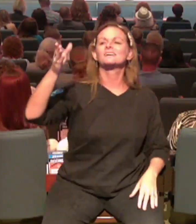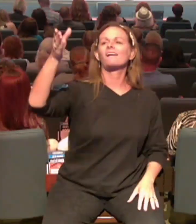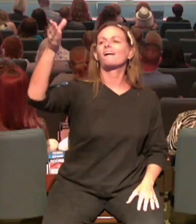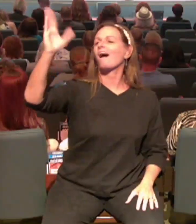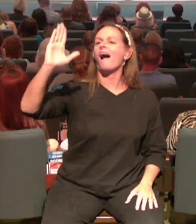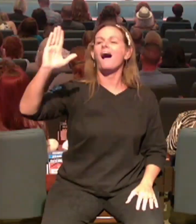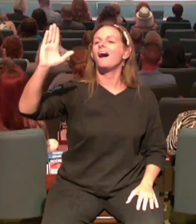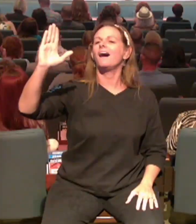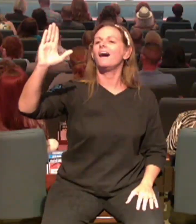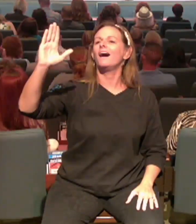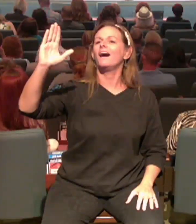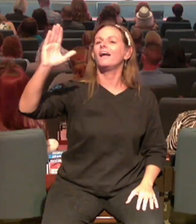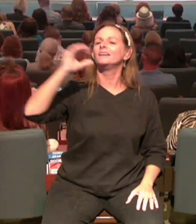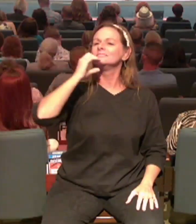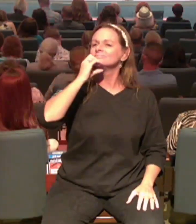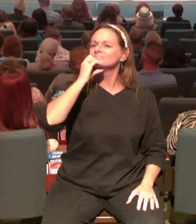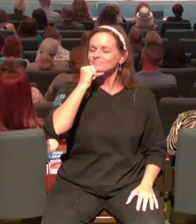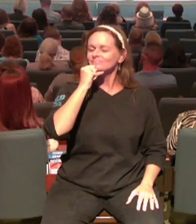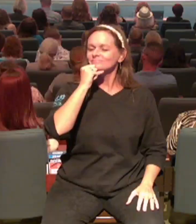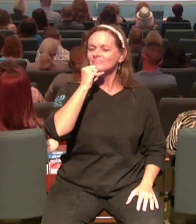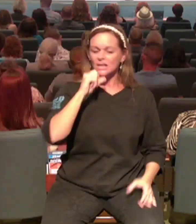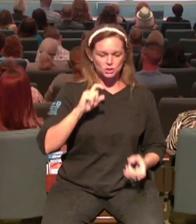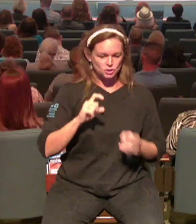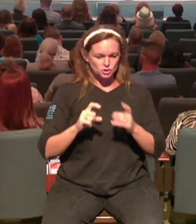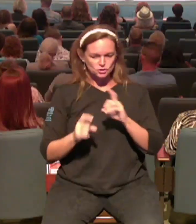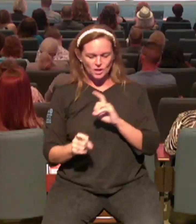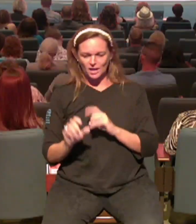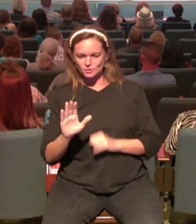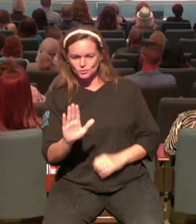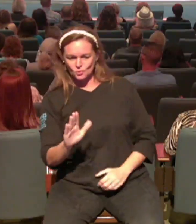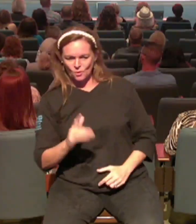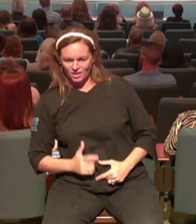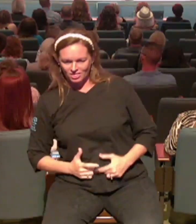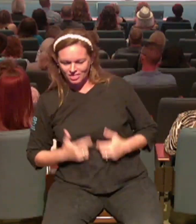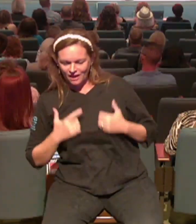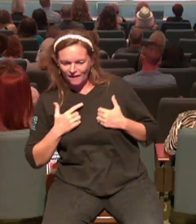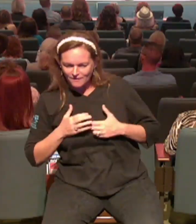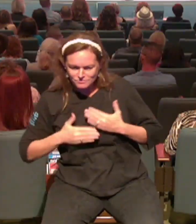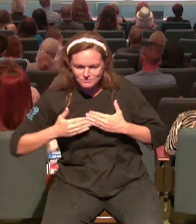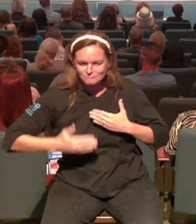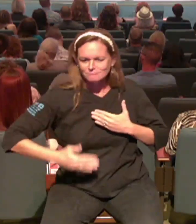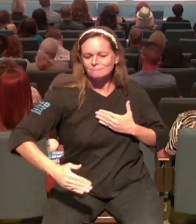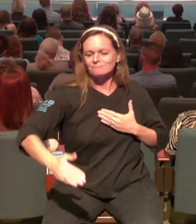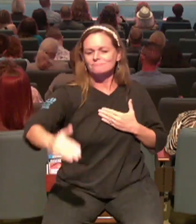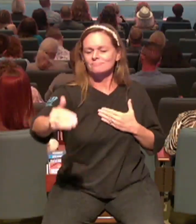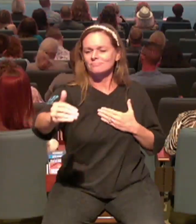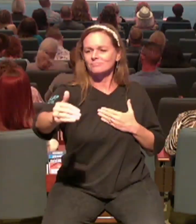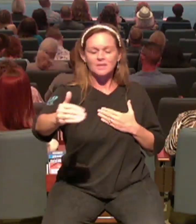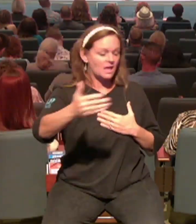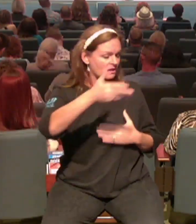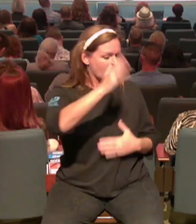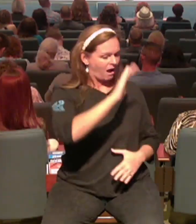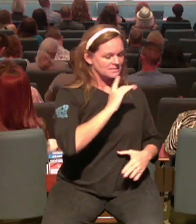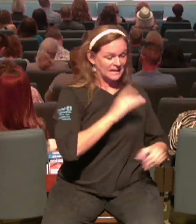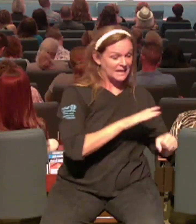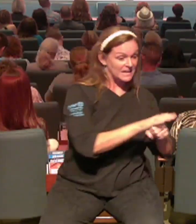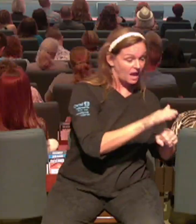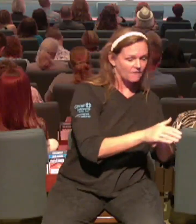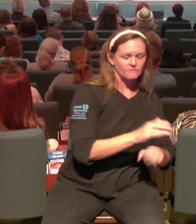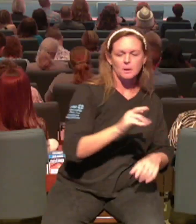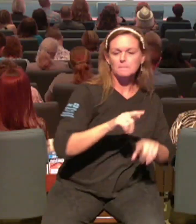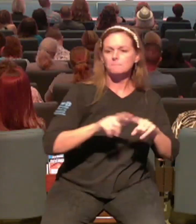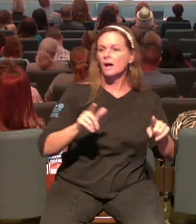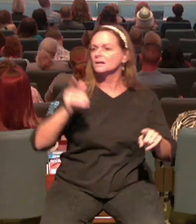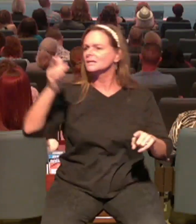today. But God changed your story. But God said, enough. But God said, I'm gonna set